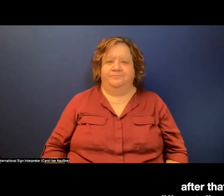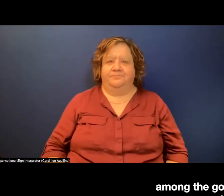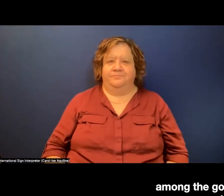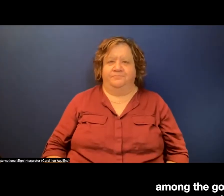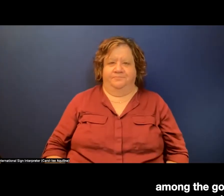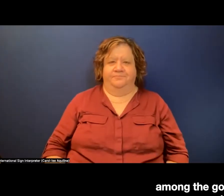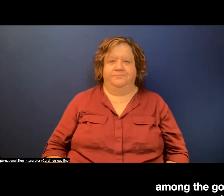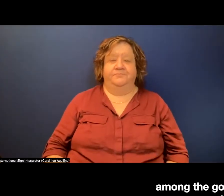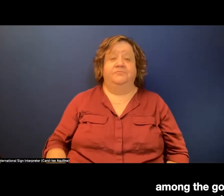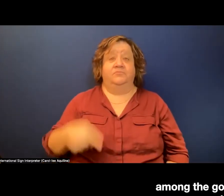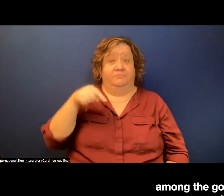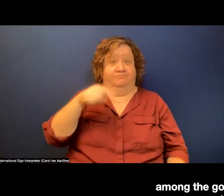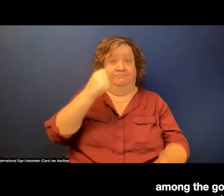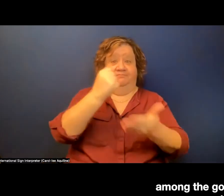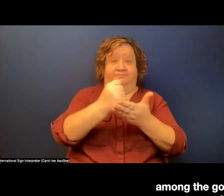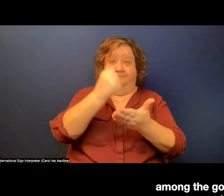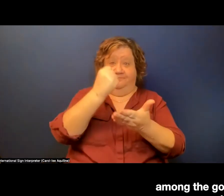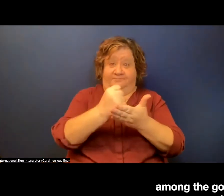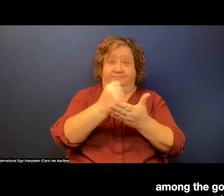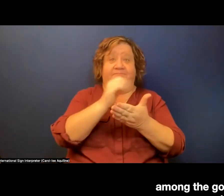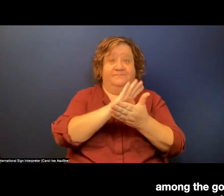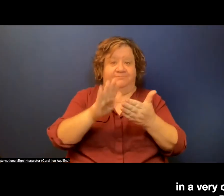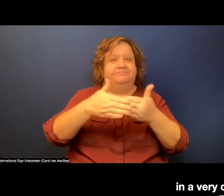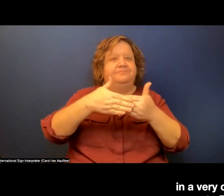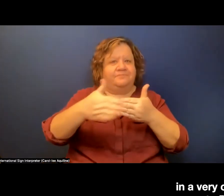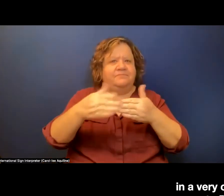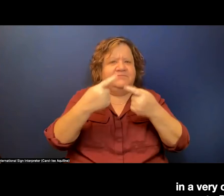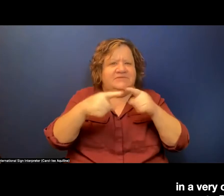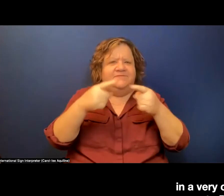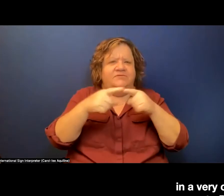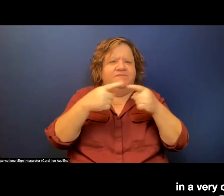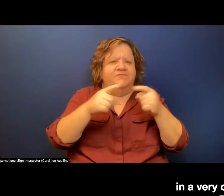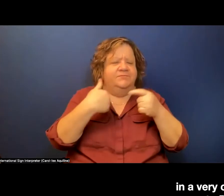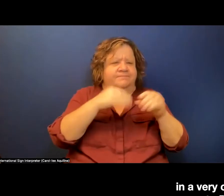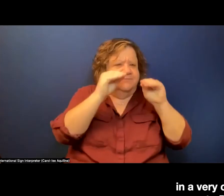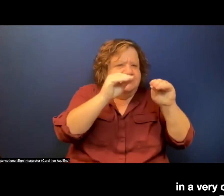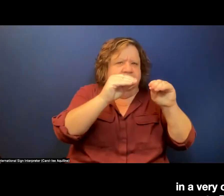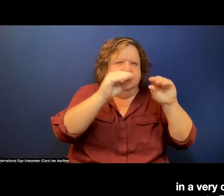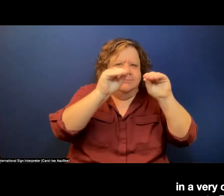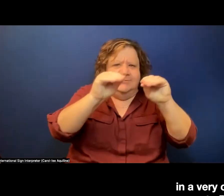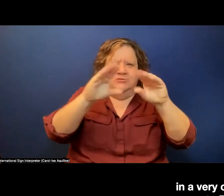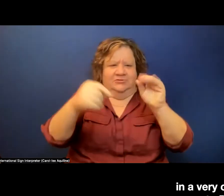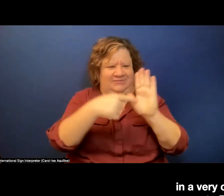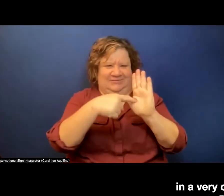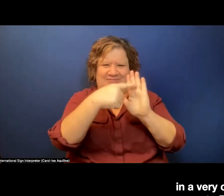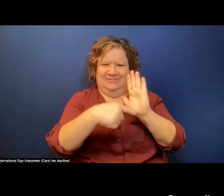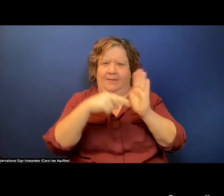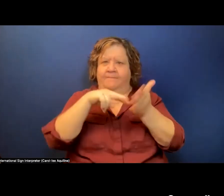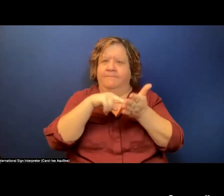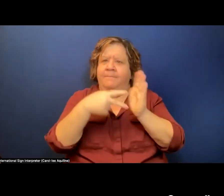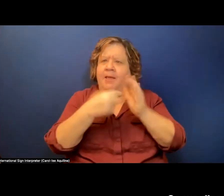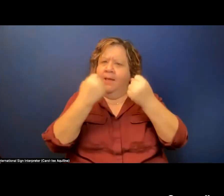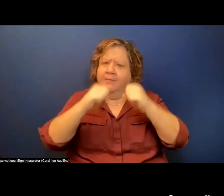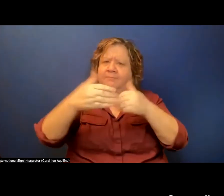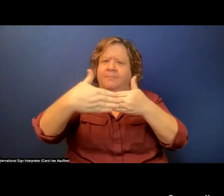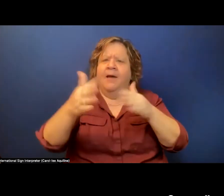dissemination workshop among the government officials, and we did it in a very comprehensive way through DPO